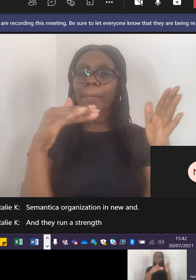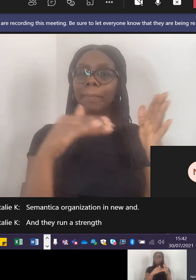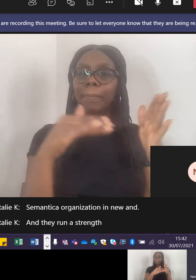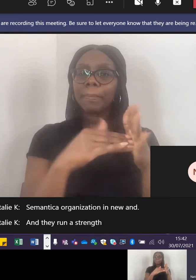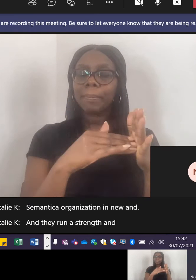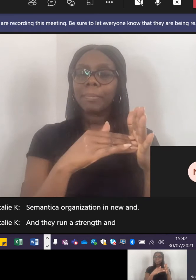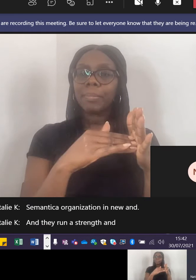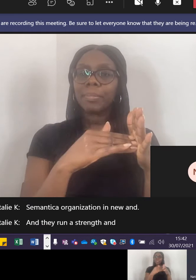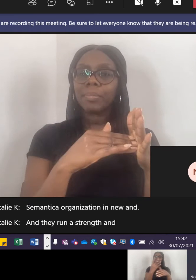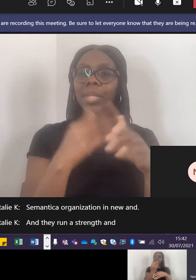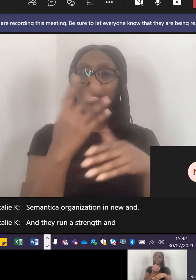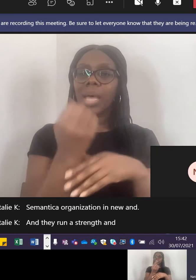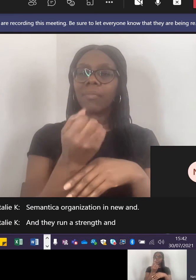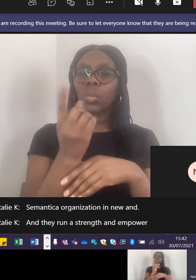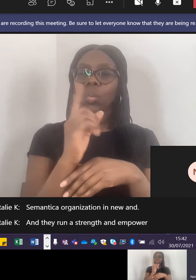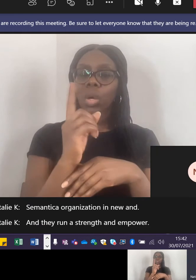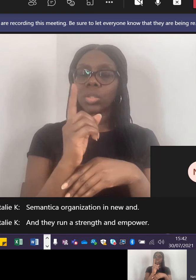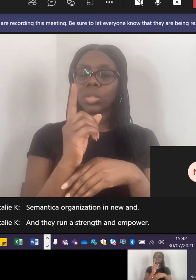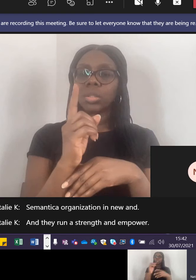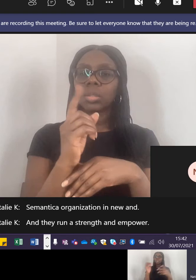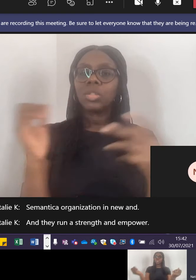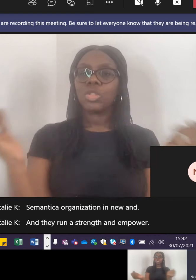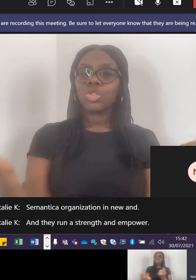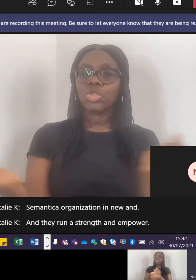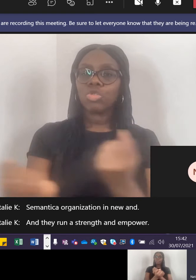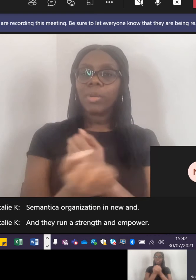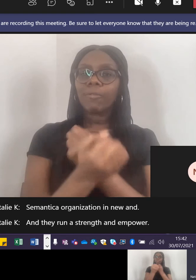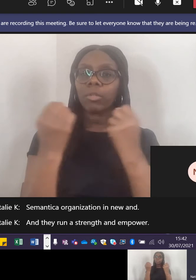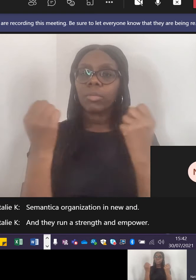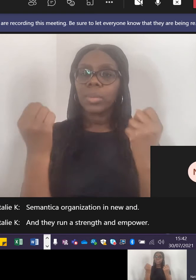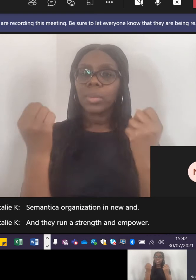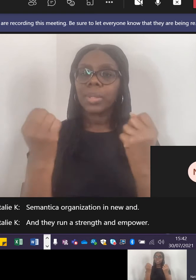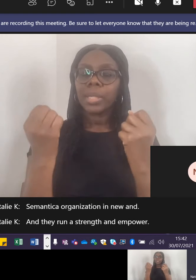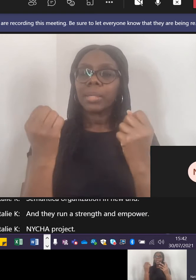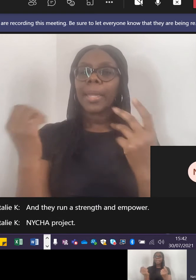strengthen, empower, nurture project.